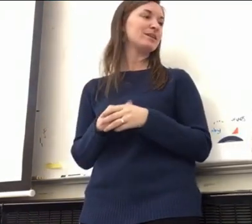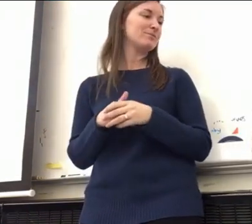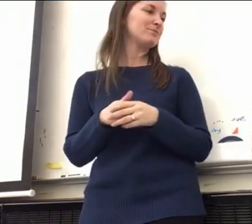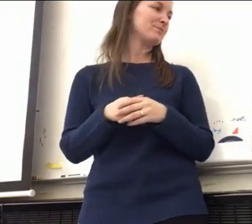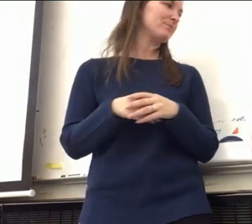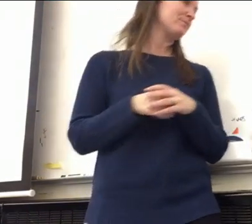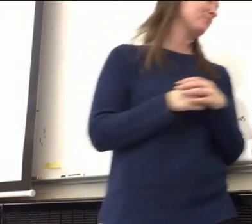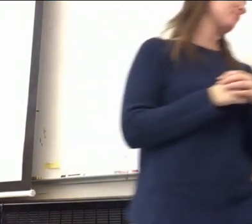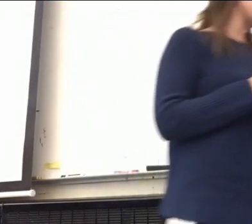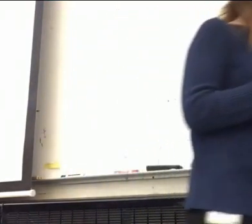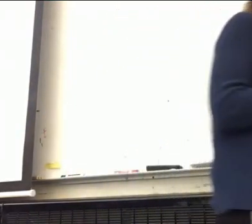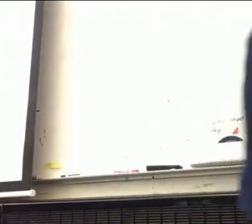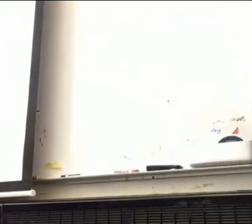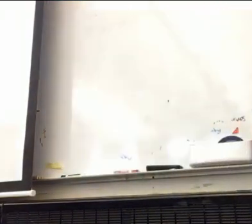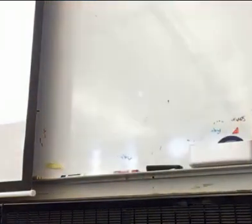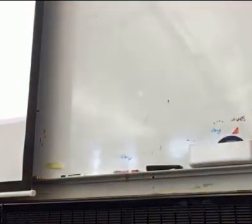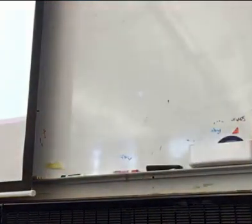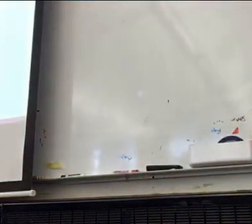star.